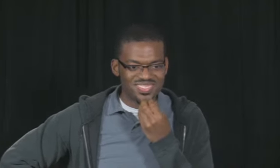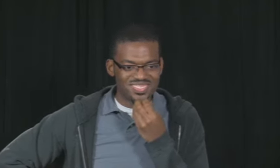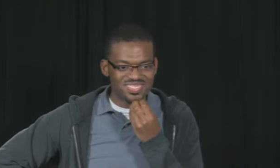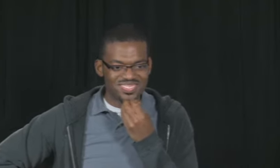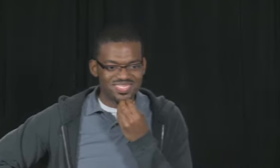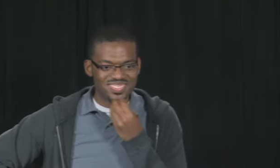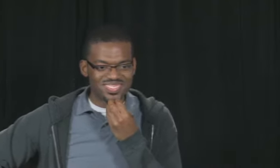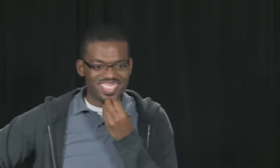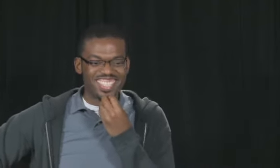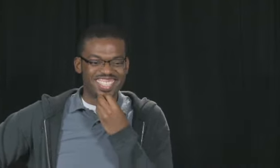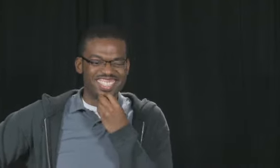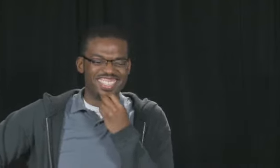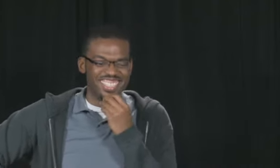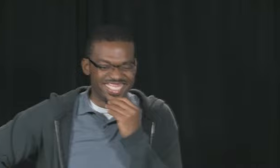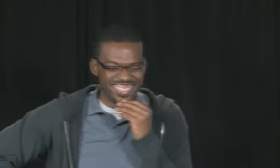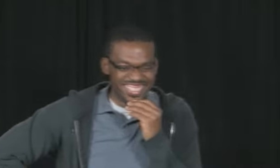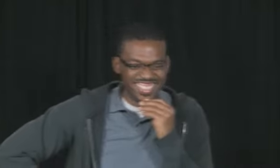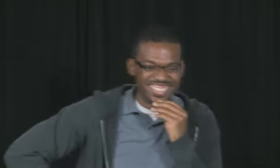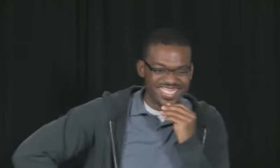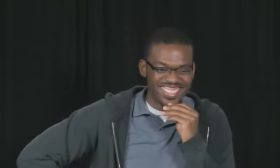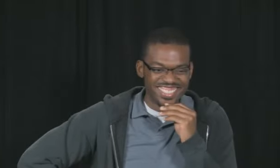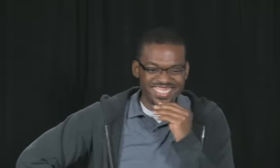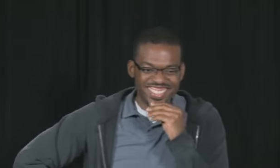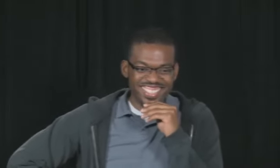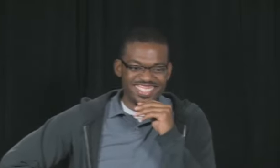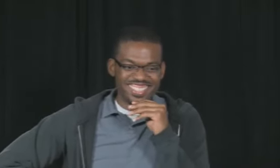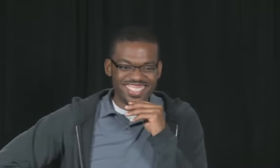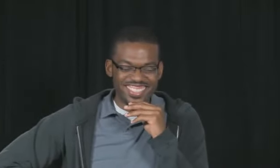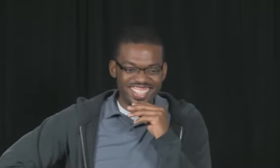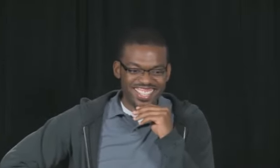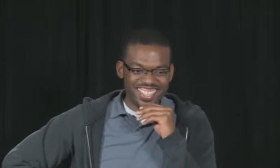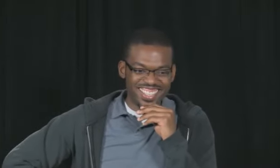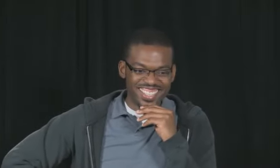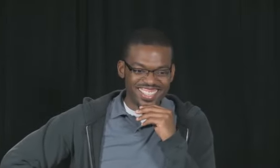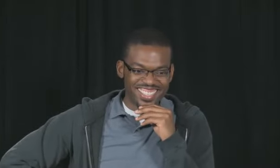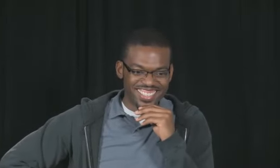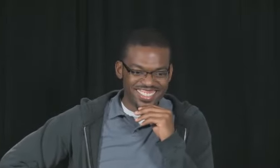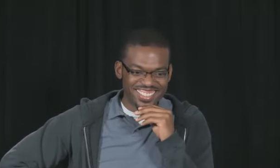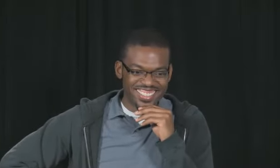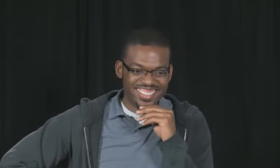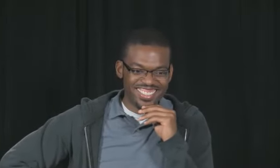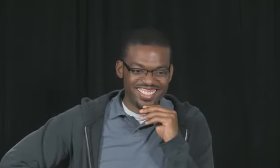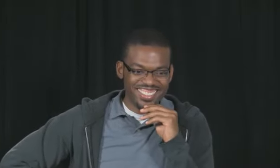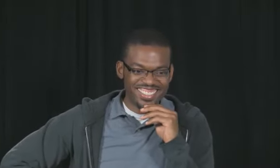If snow be white, but then her breasts are done. You know, go up and down the scale like that